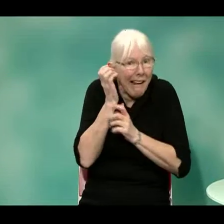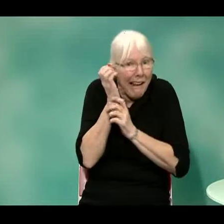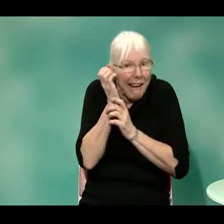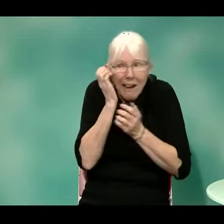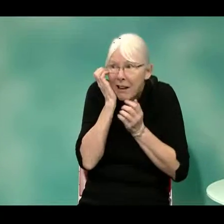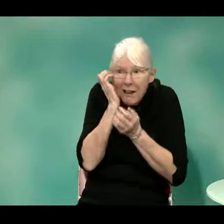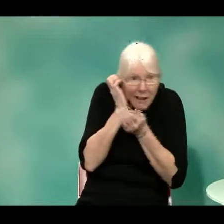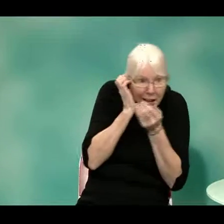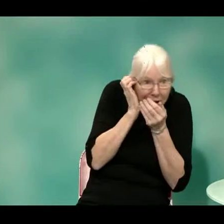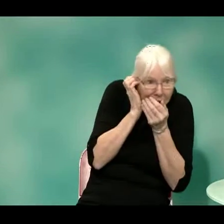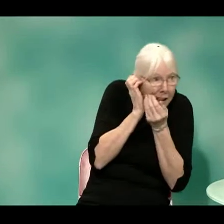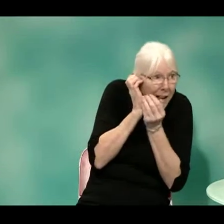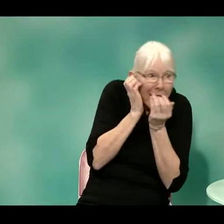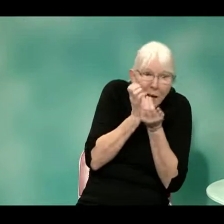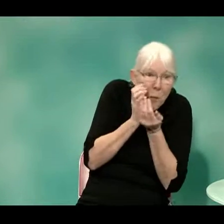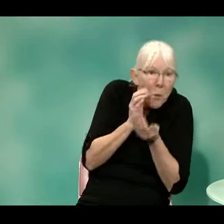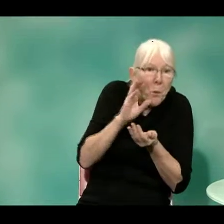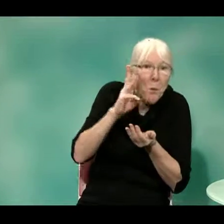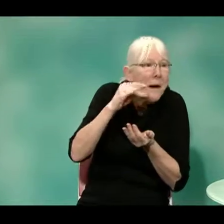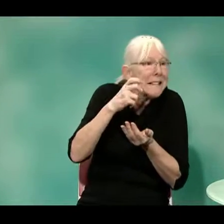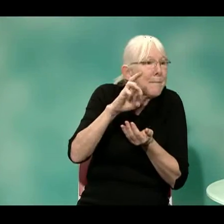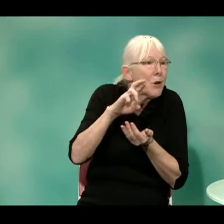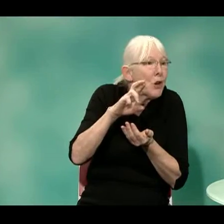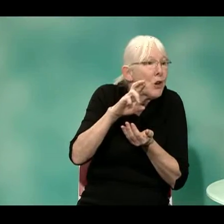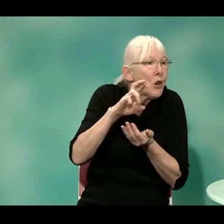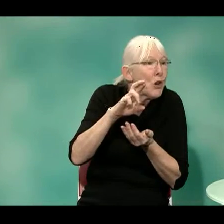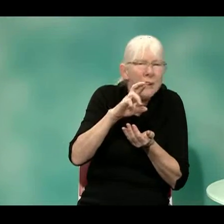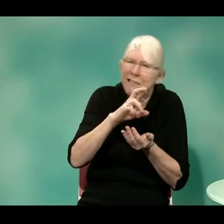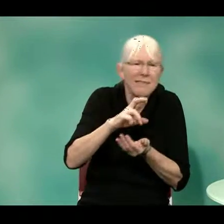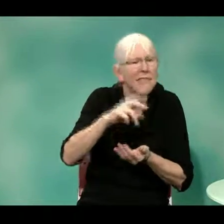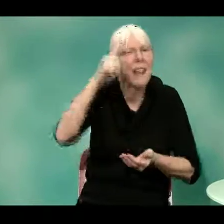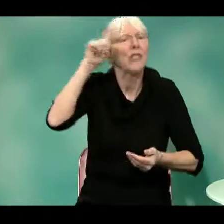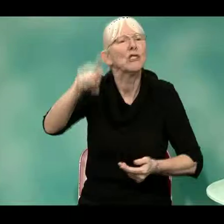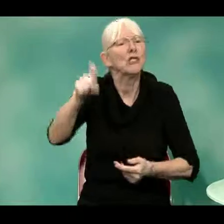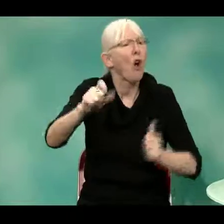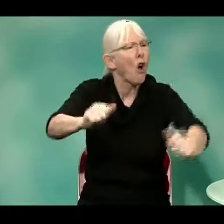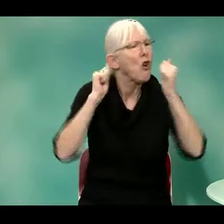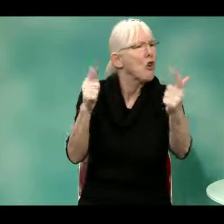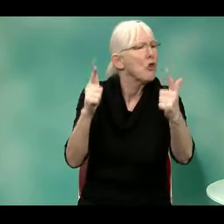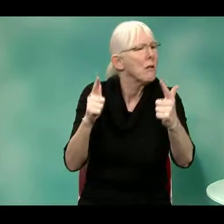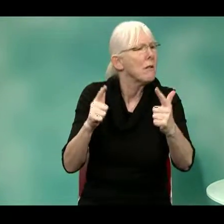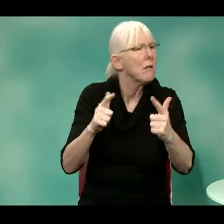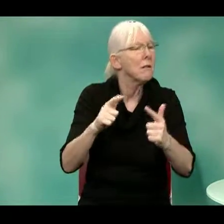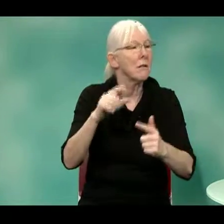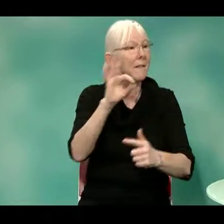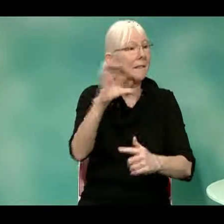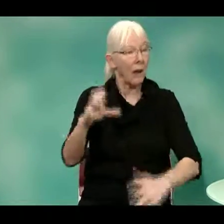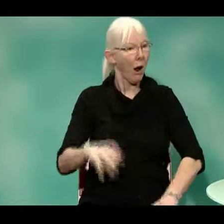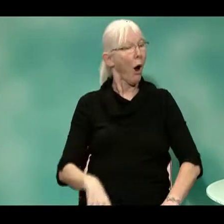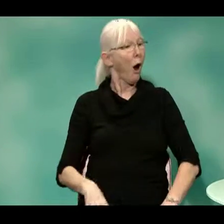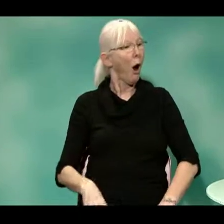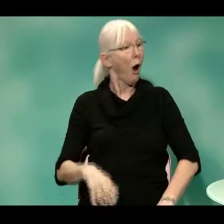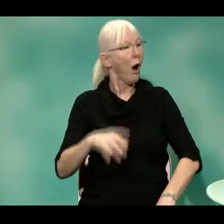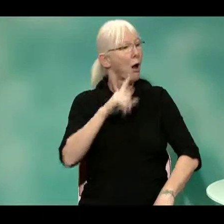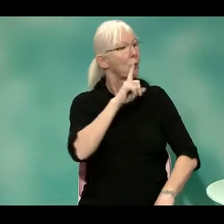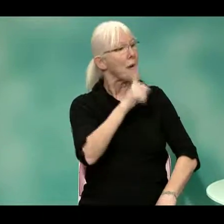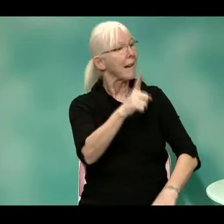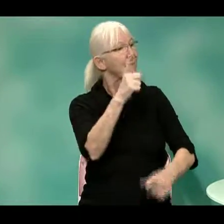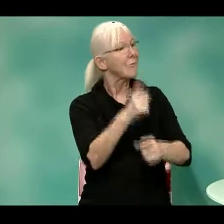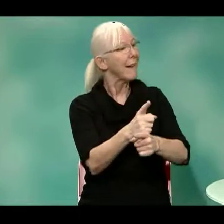option as well. If they're in a place where they're maybe hiding or they're in some sort of danger, they're not going to necessarily want to call and be found out. You know,